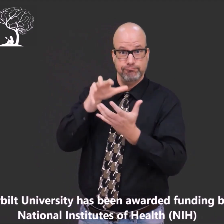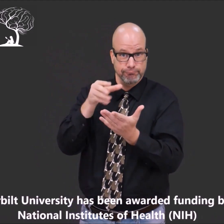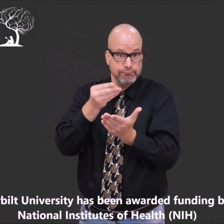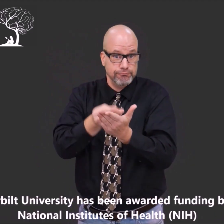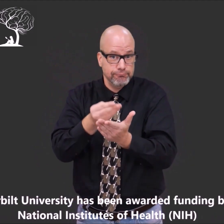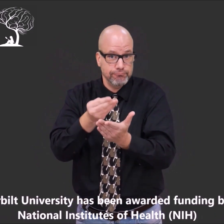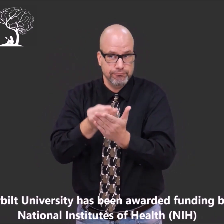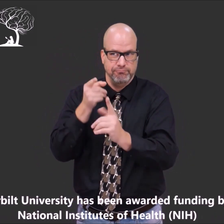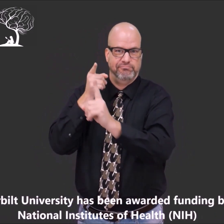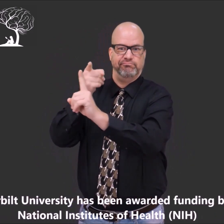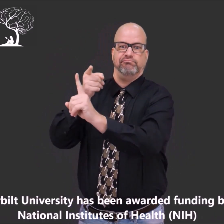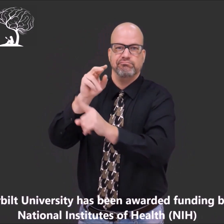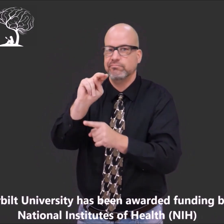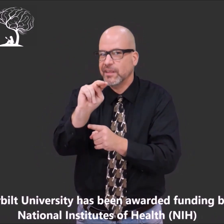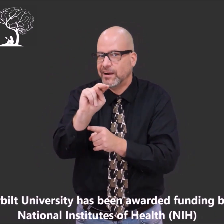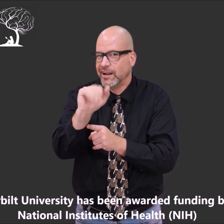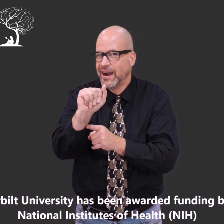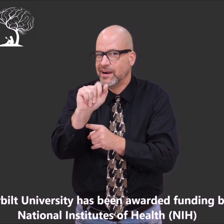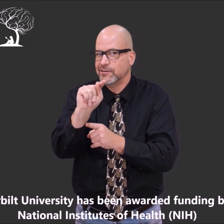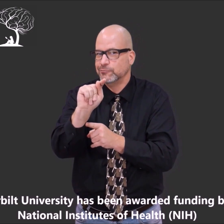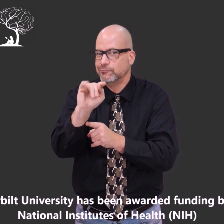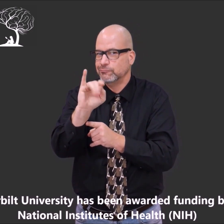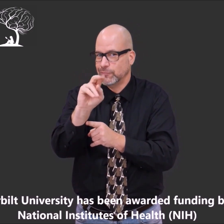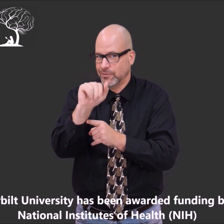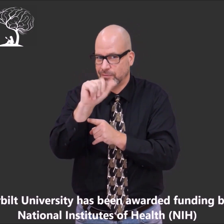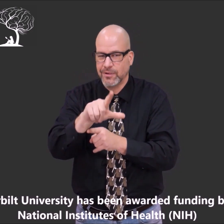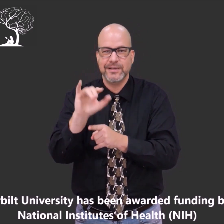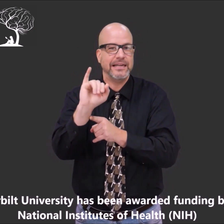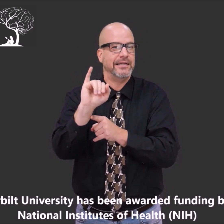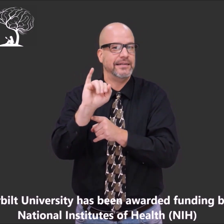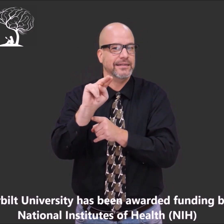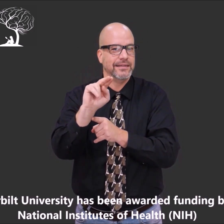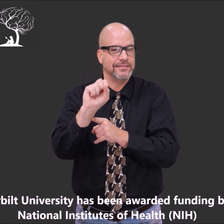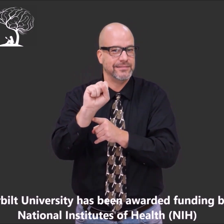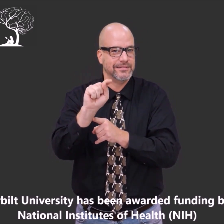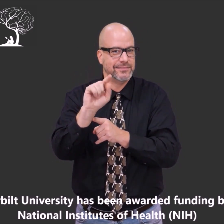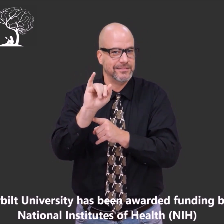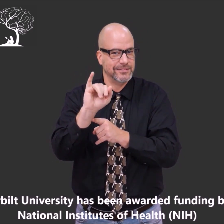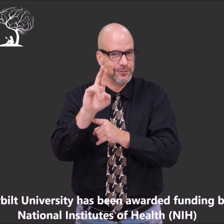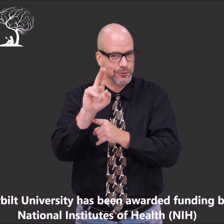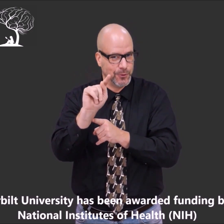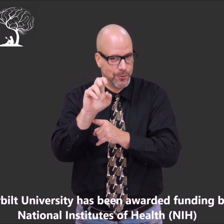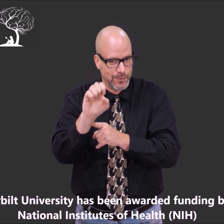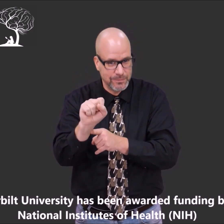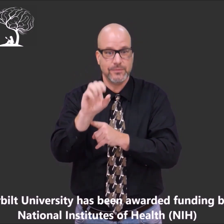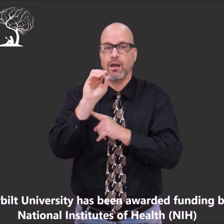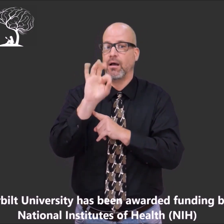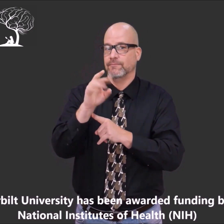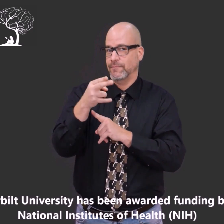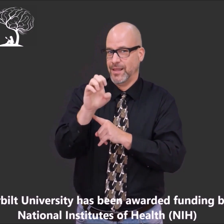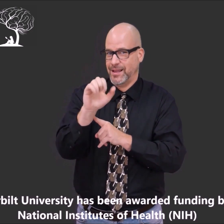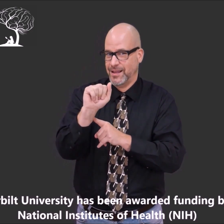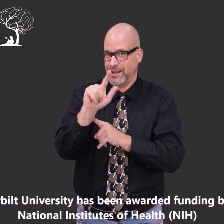Vanderbilt University has been awarded funding by the National Institutes of Health, also known as the NIH,